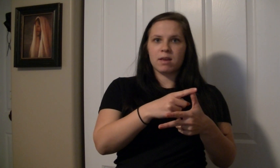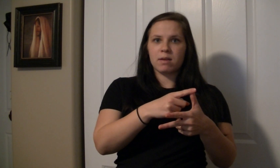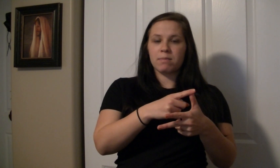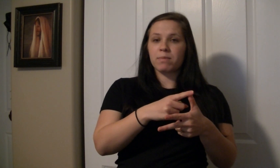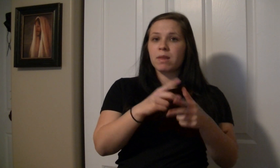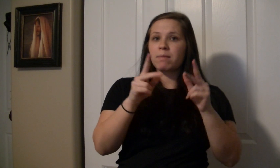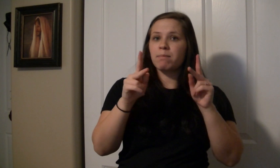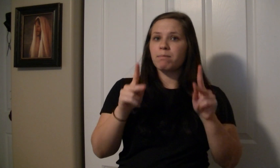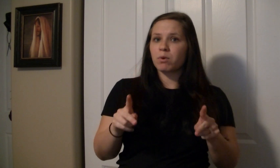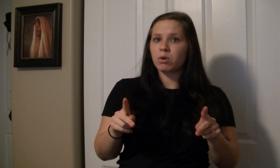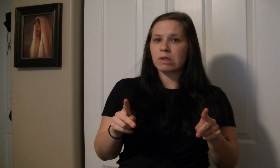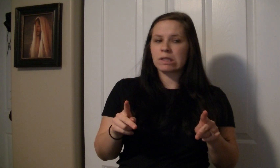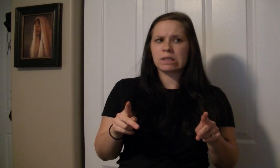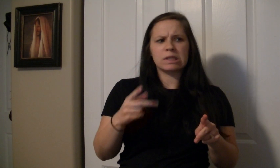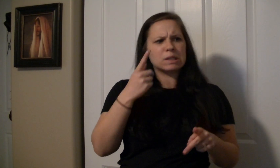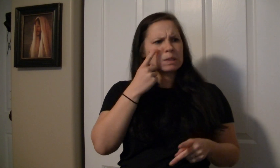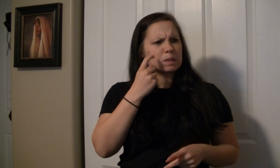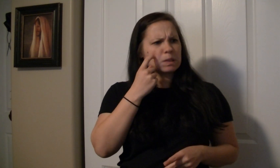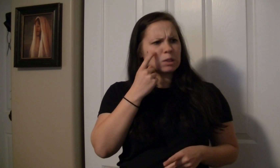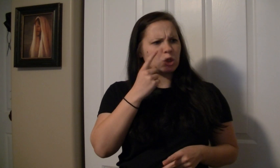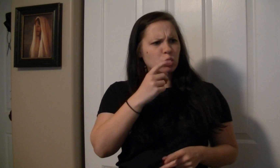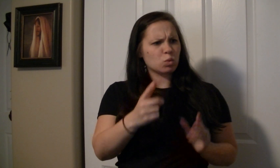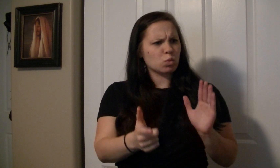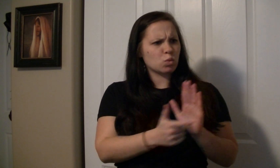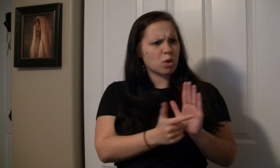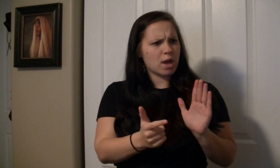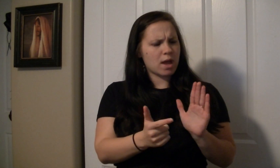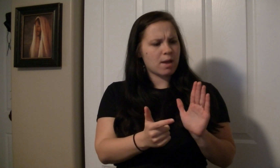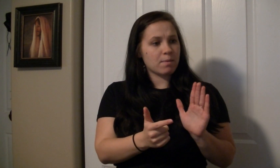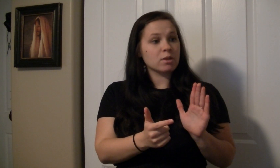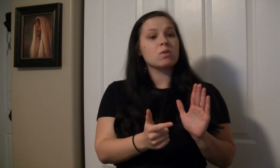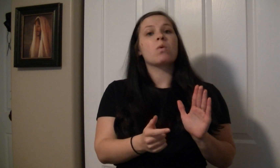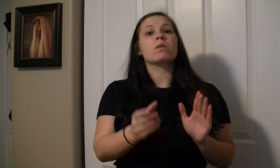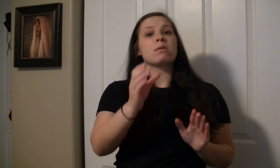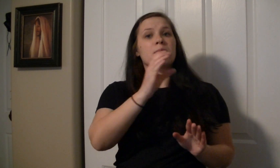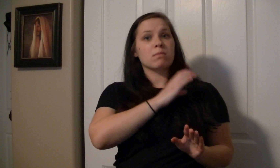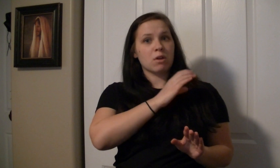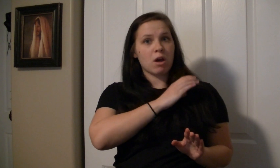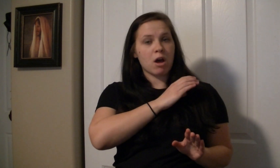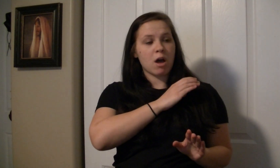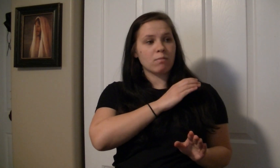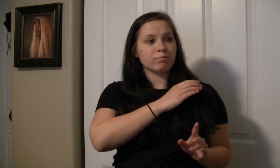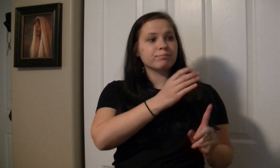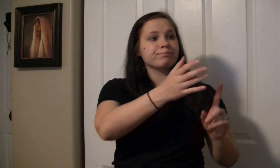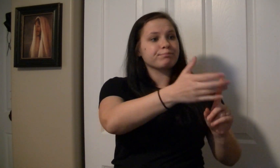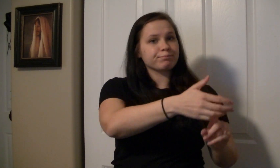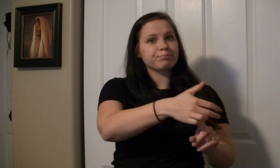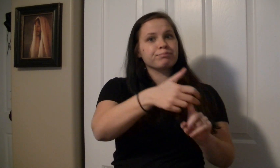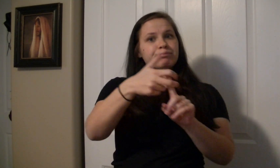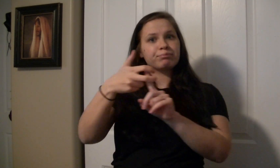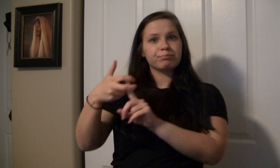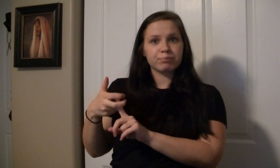crime. At that point, the police officer will escort the individual under arrest for